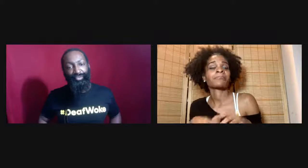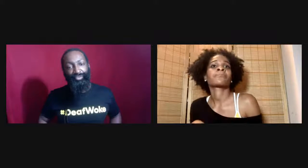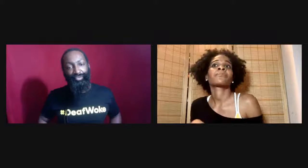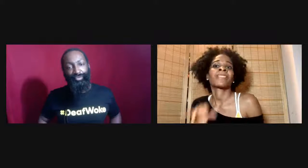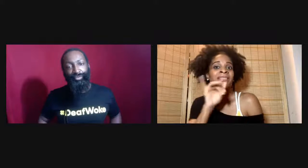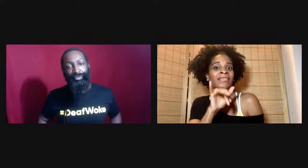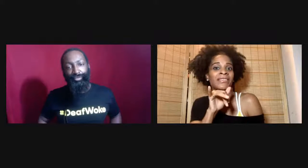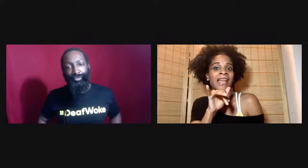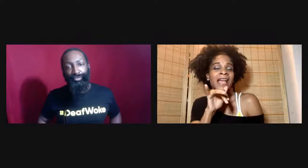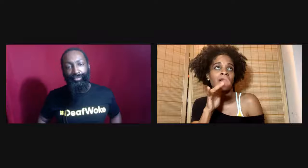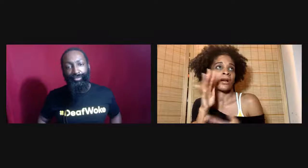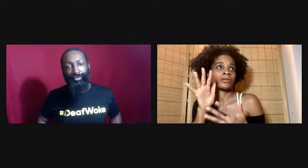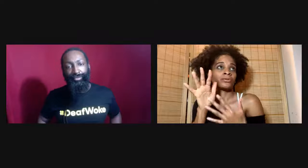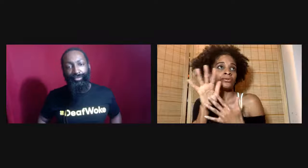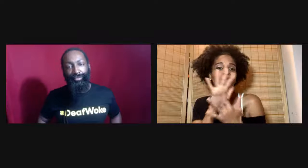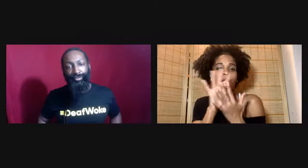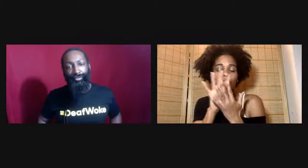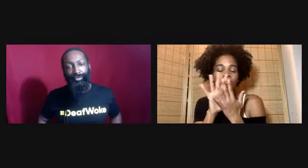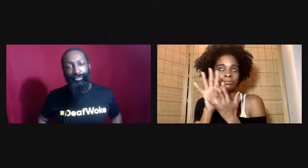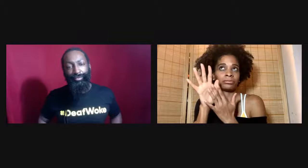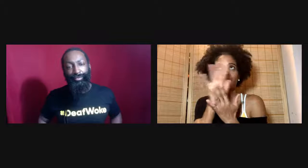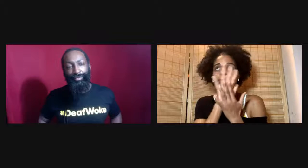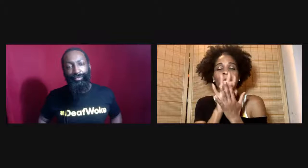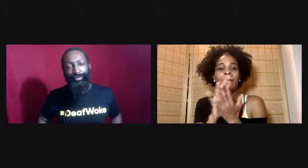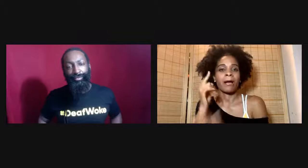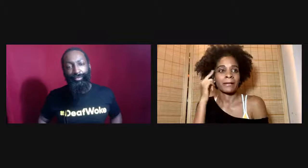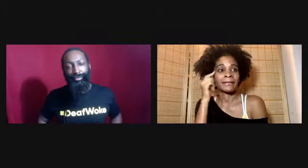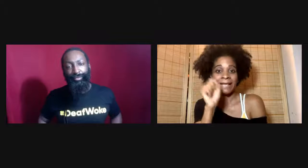was 2009, and I moved to New